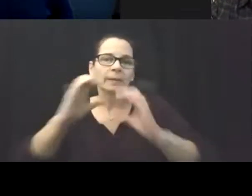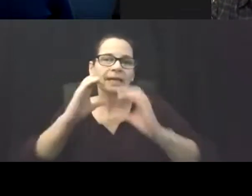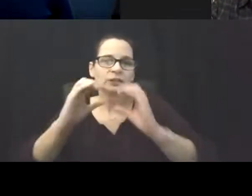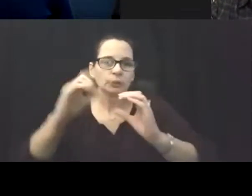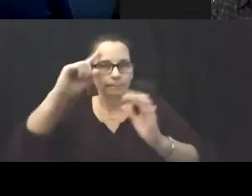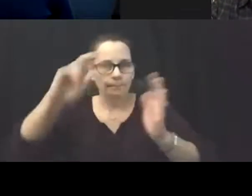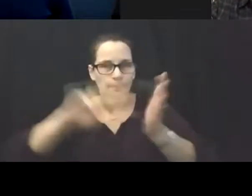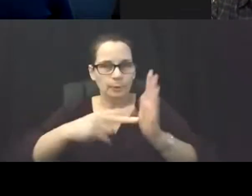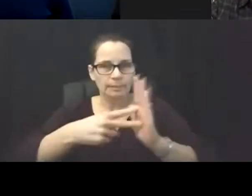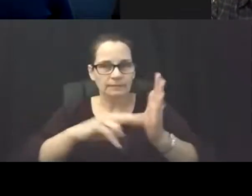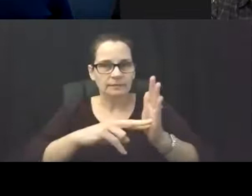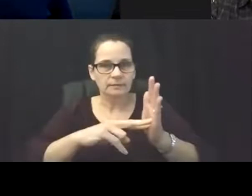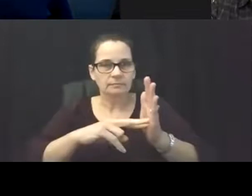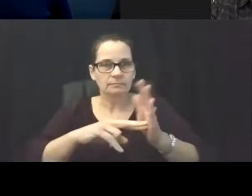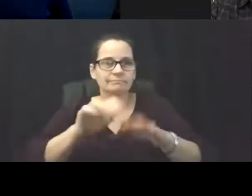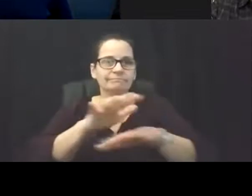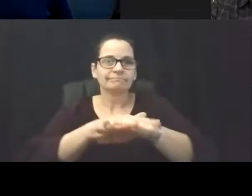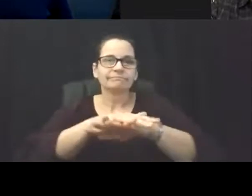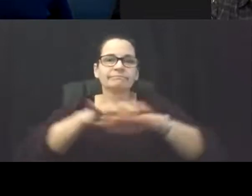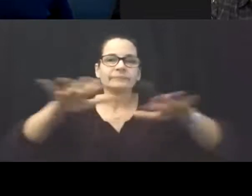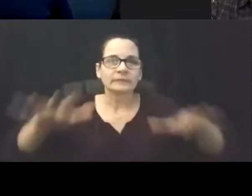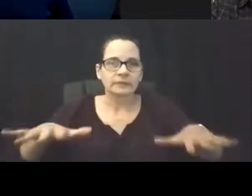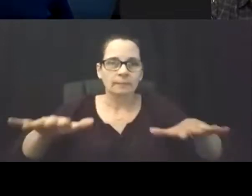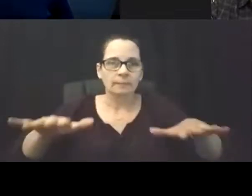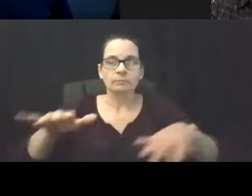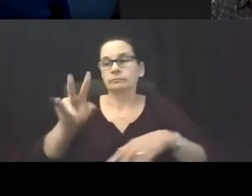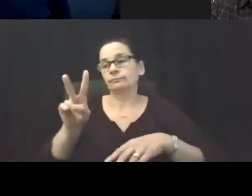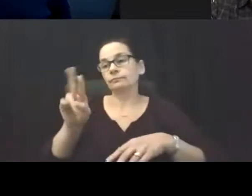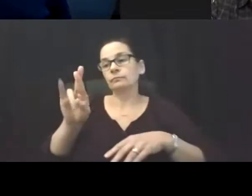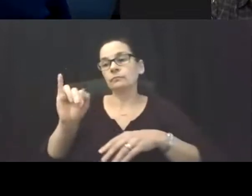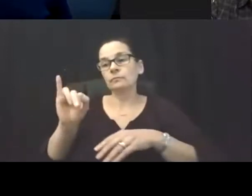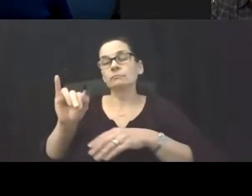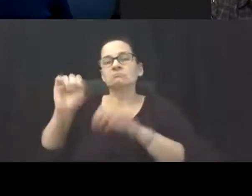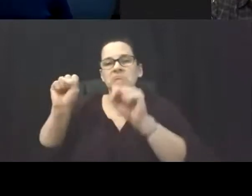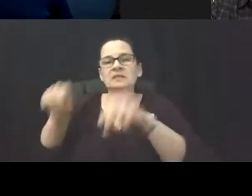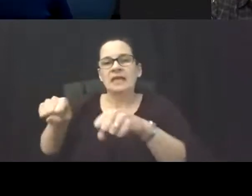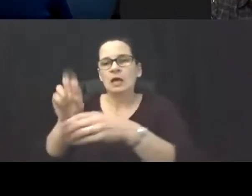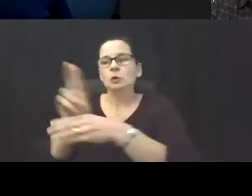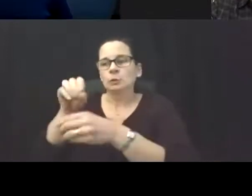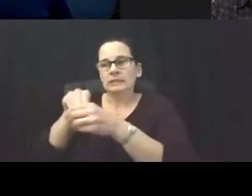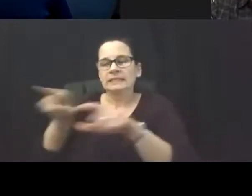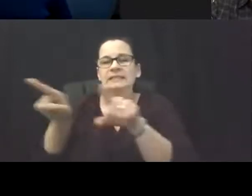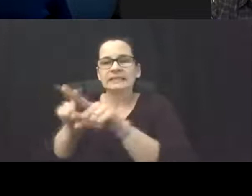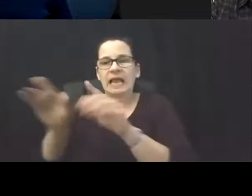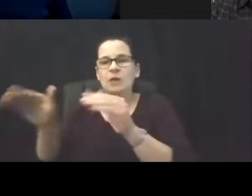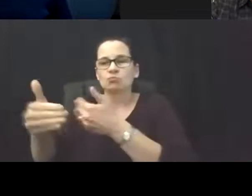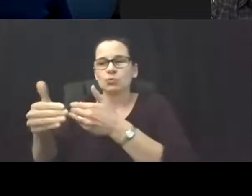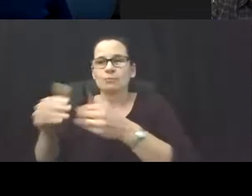for, telephone communication for other purposes. Right. And it's separate. They each serve a purpose. VRI, you can